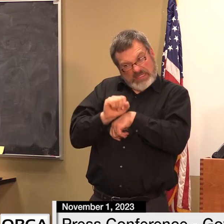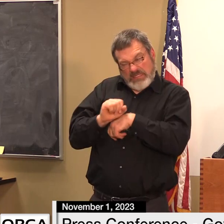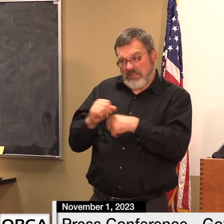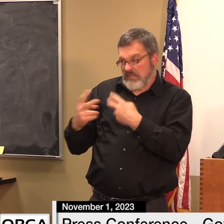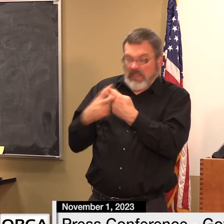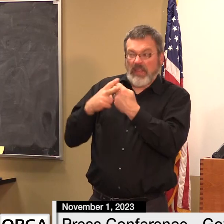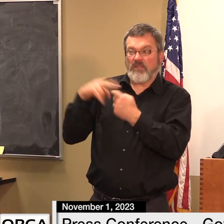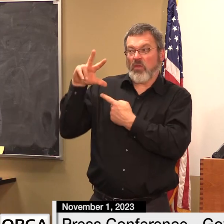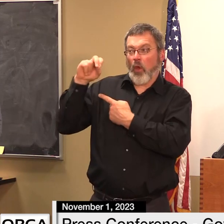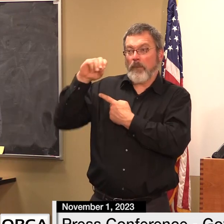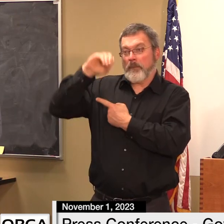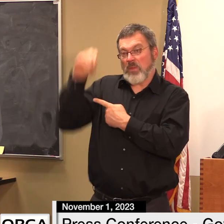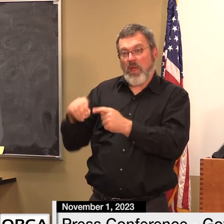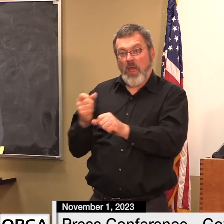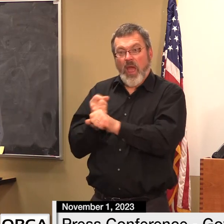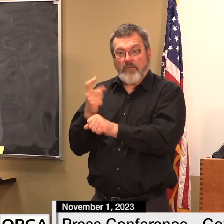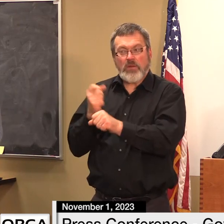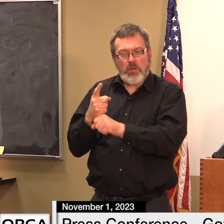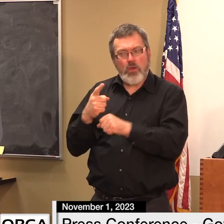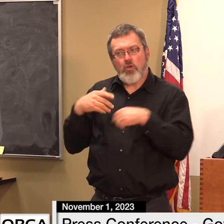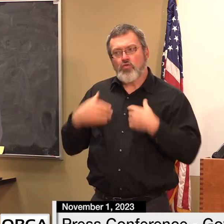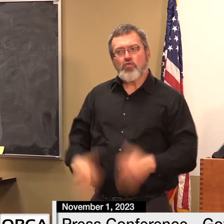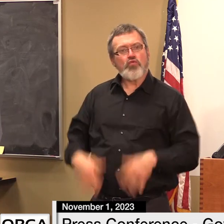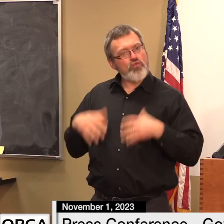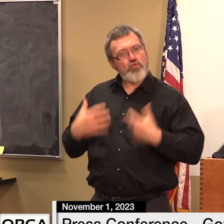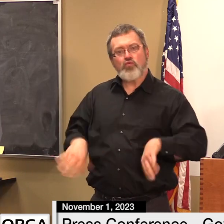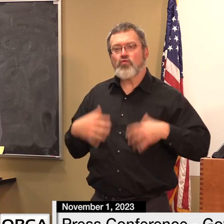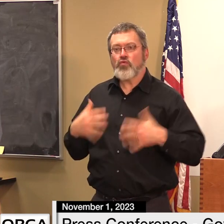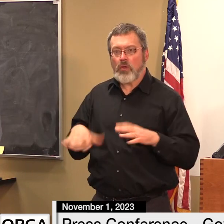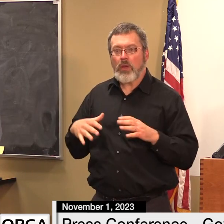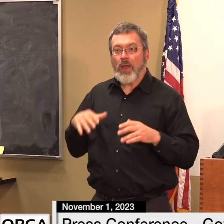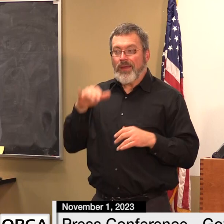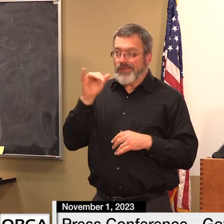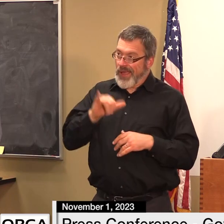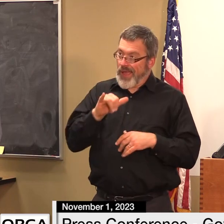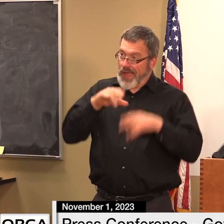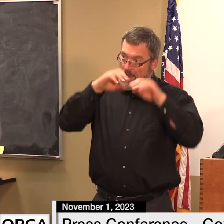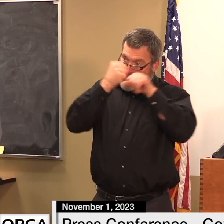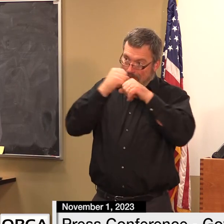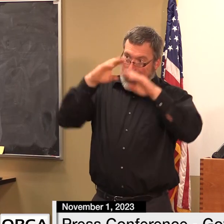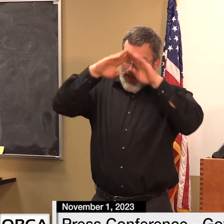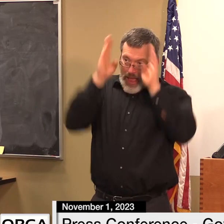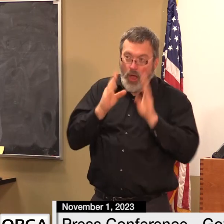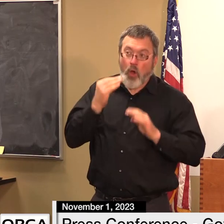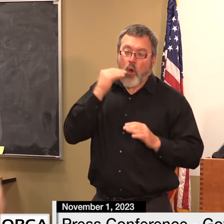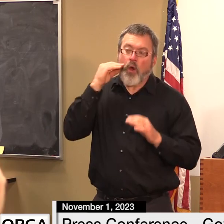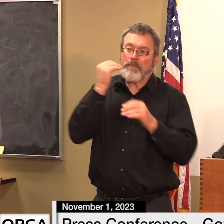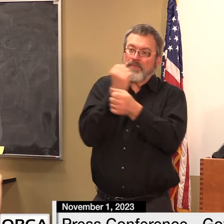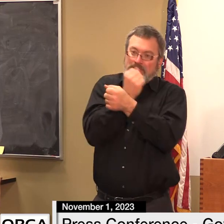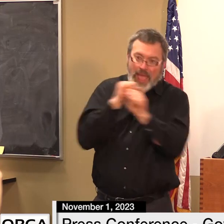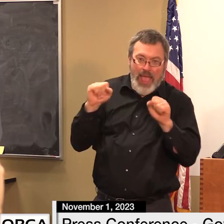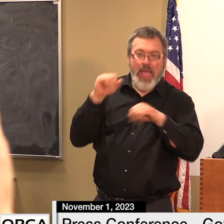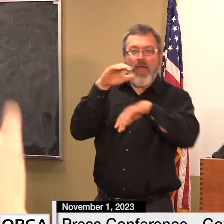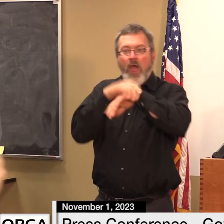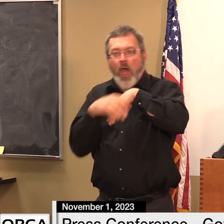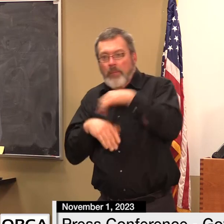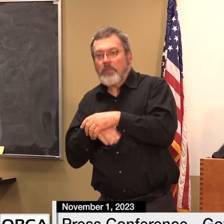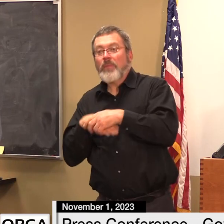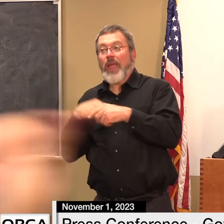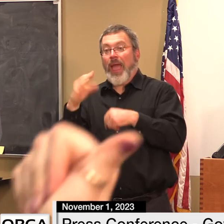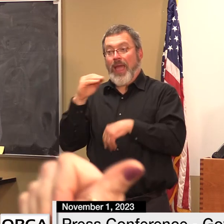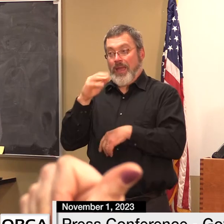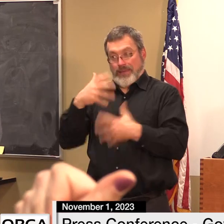The program's non-energy benefits include a safer, more comfortable home with better indoor air quality and safe combustion